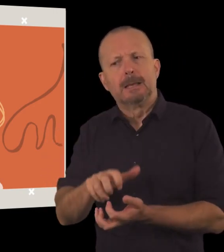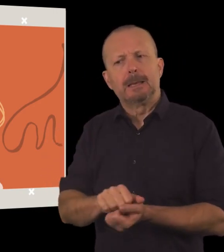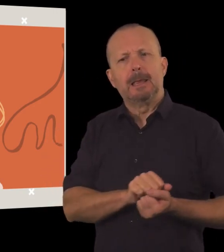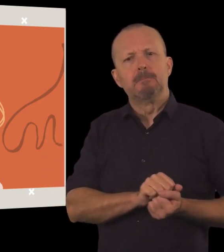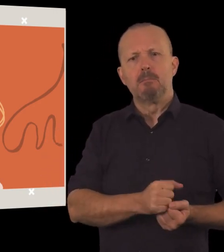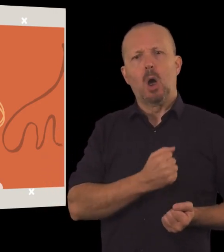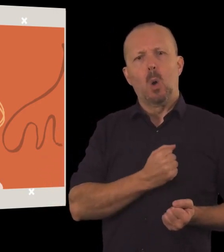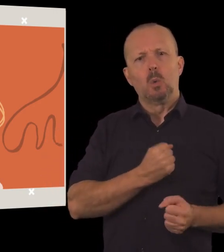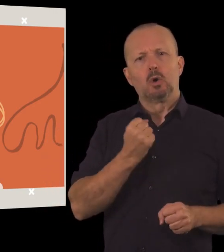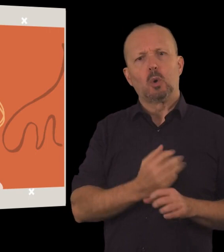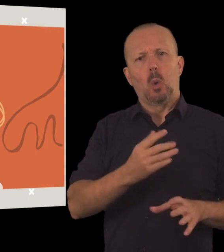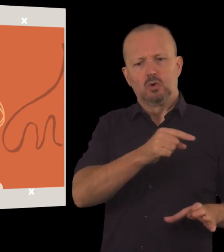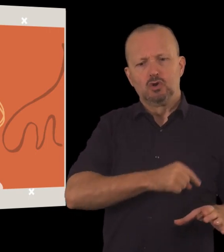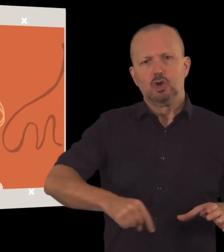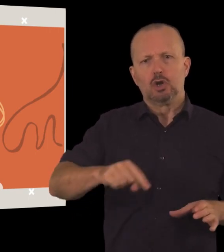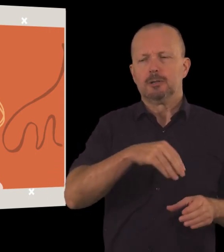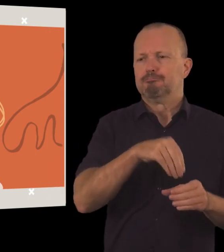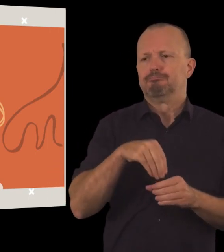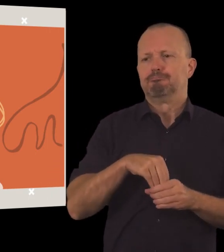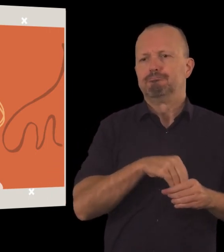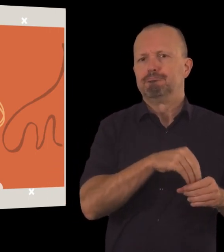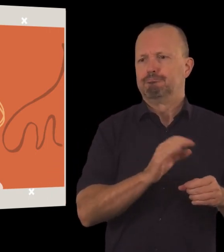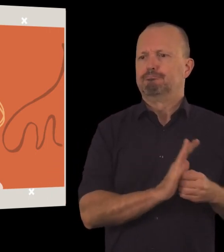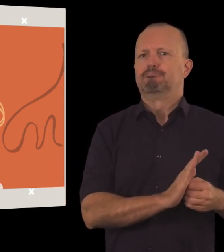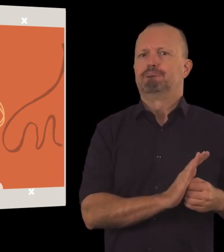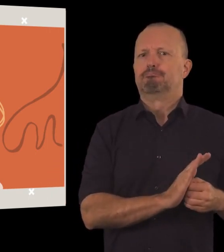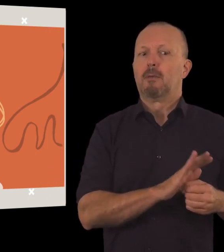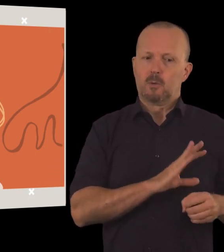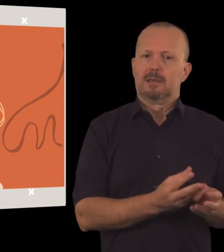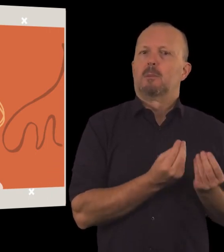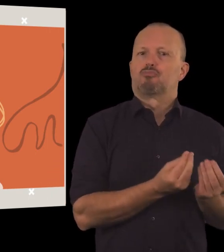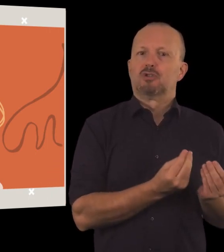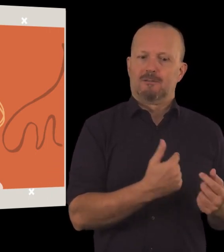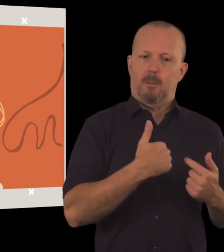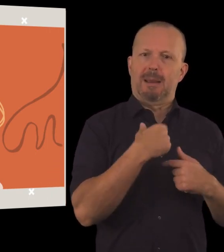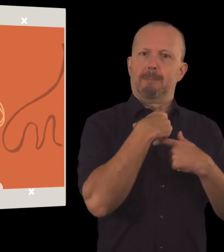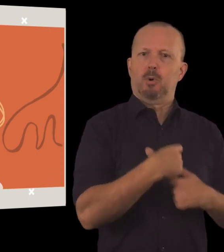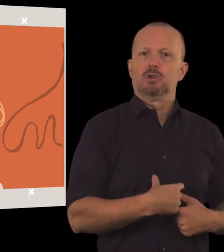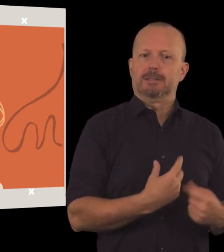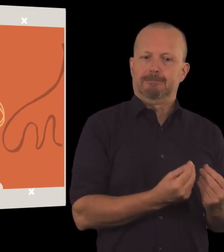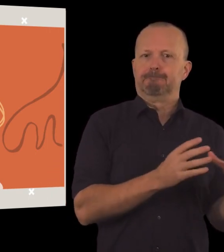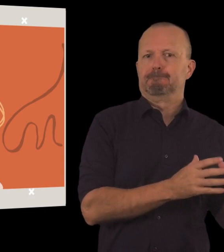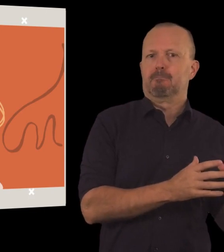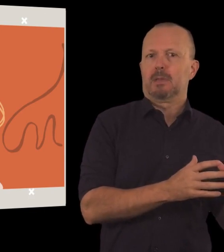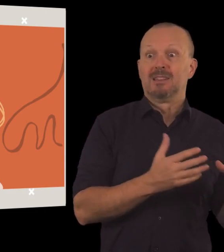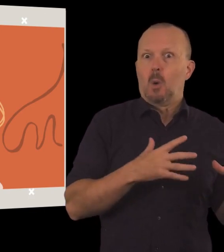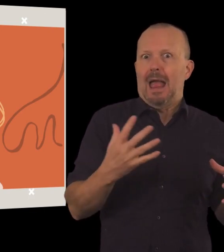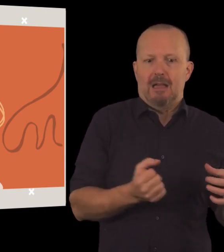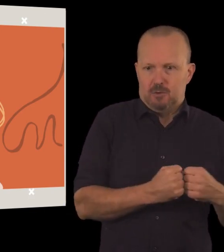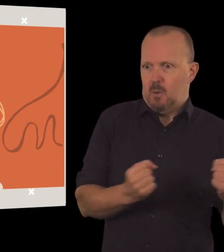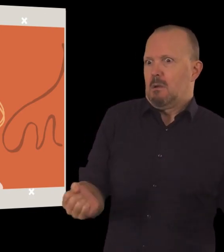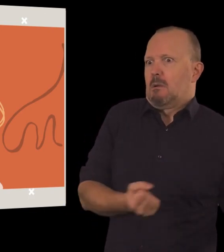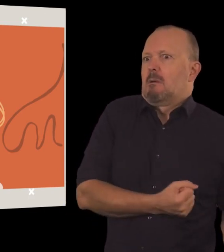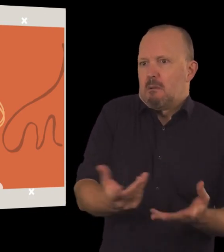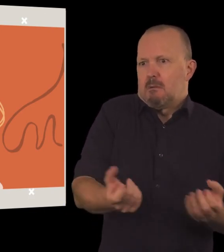give for our artists as we're all growing and learning new things for ourselves. For me, I'm still reconnecting to